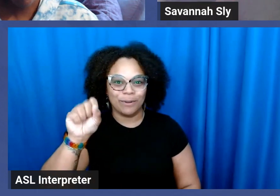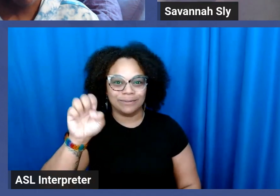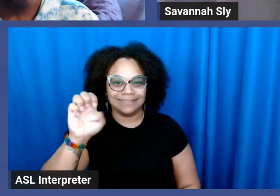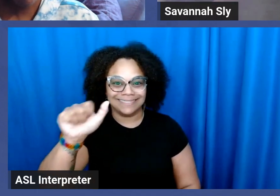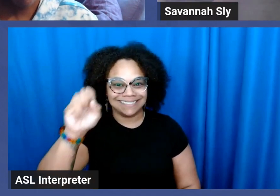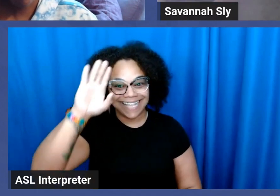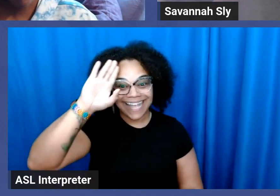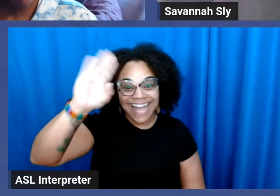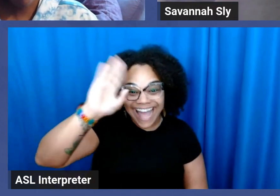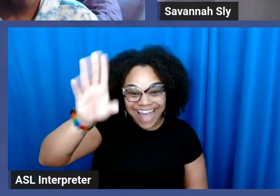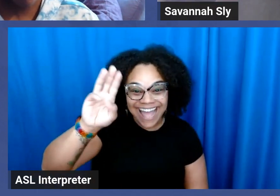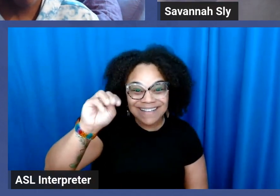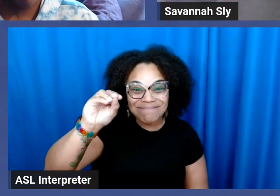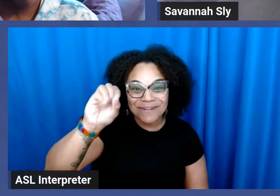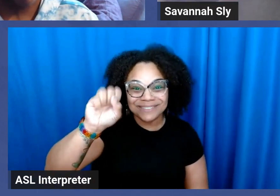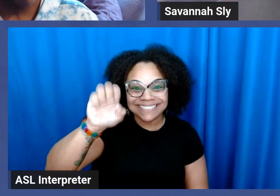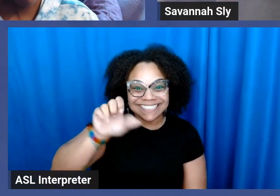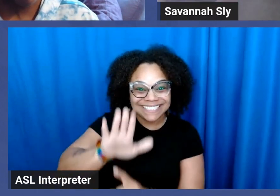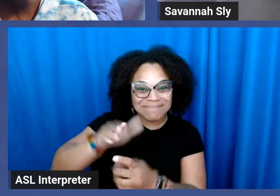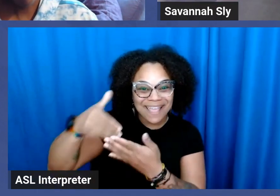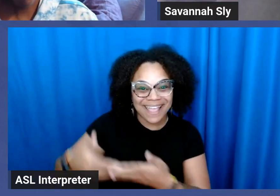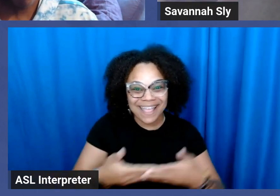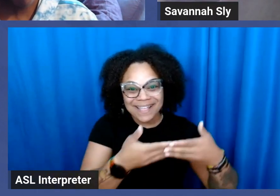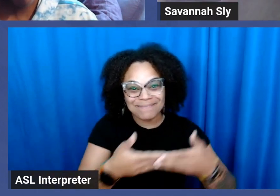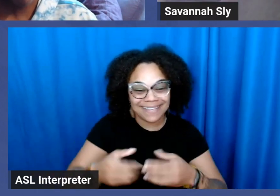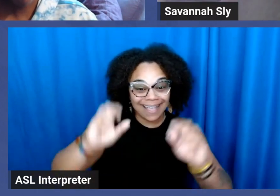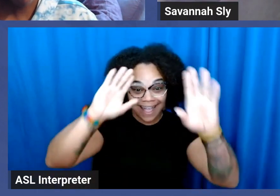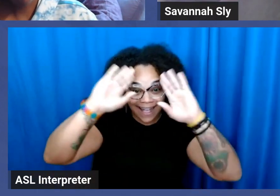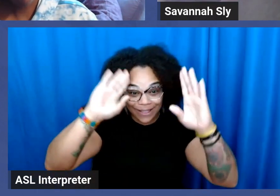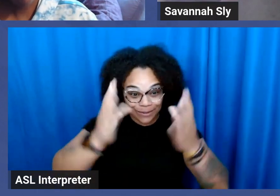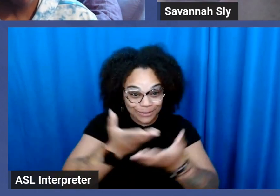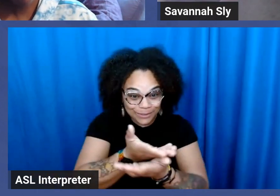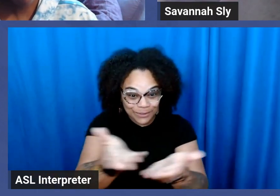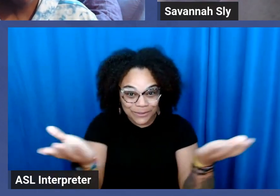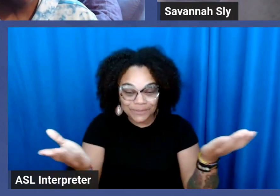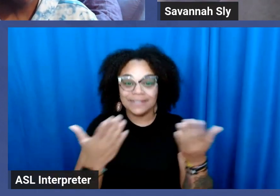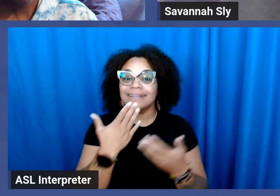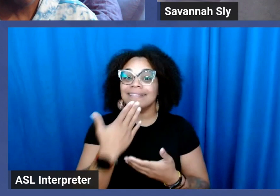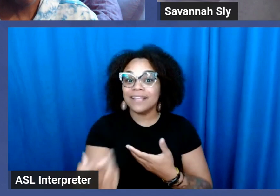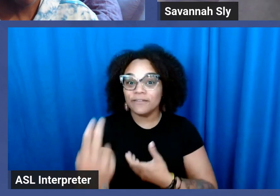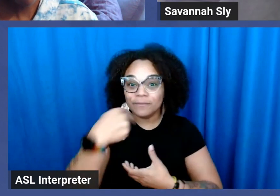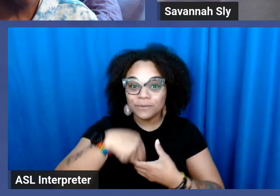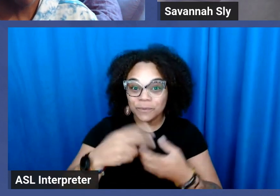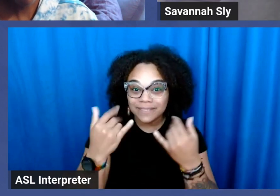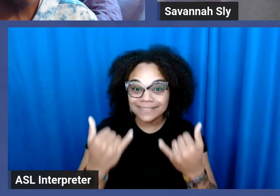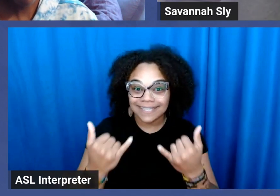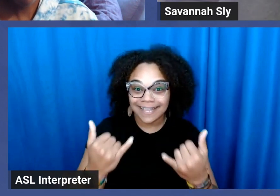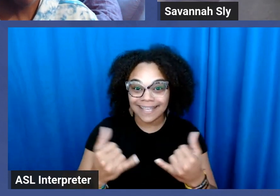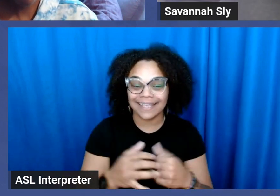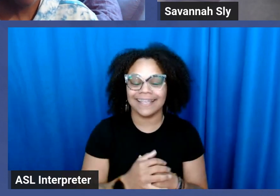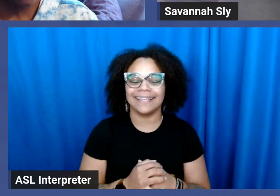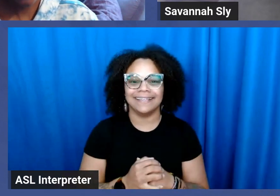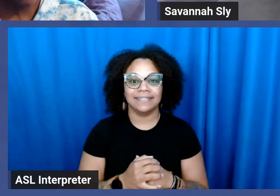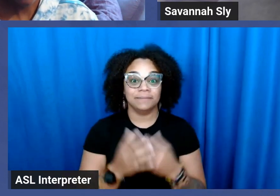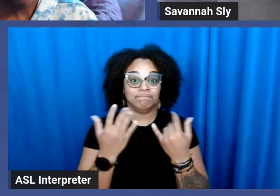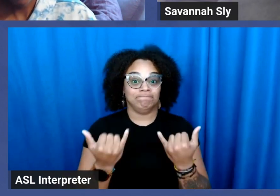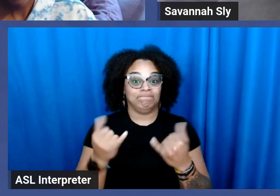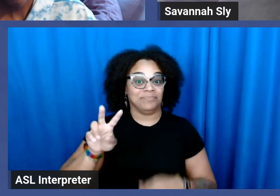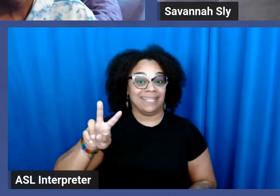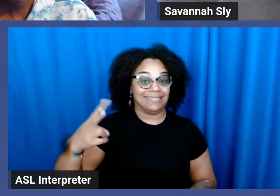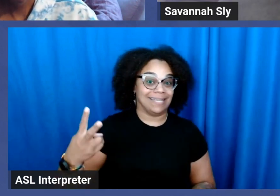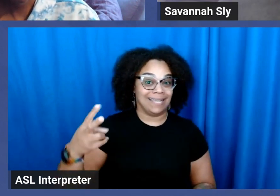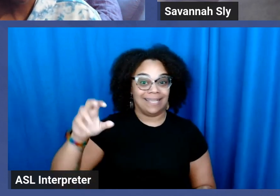Moses's baby over there. And hello to you all. Thank you so much for joining us today. This is the second Spokes